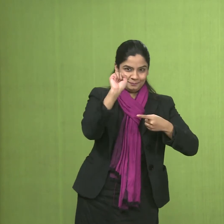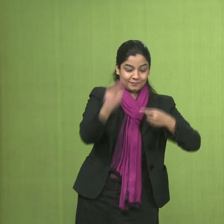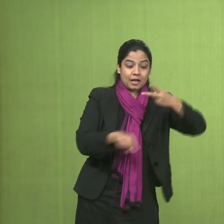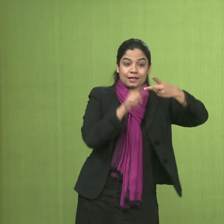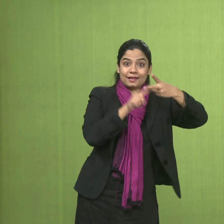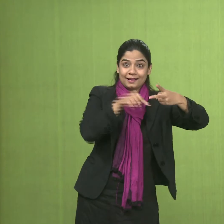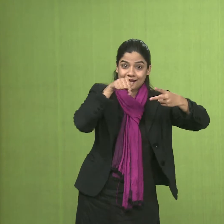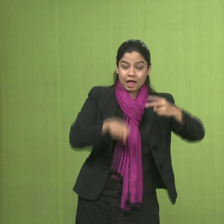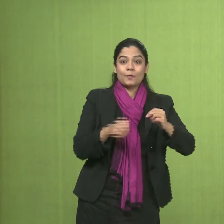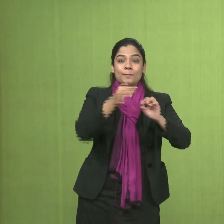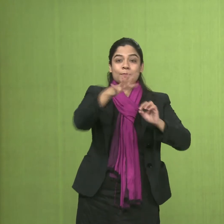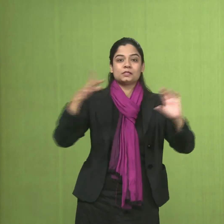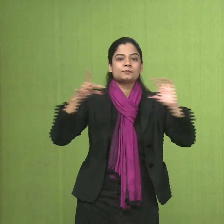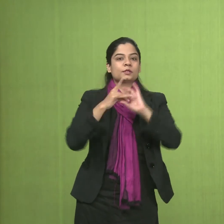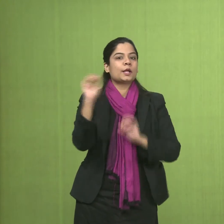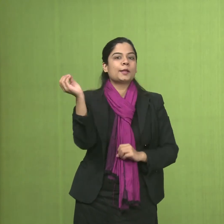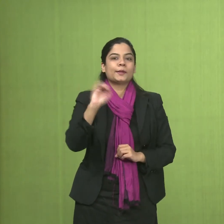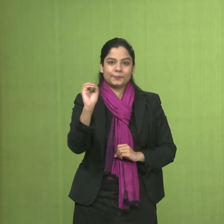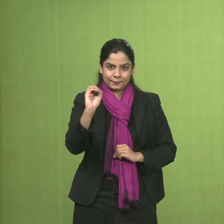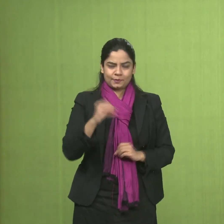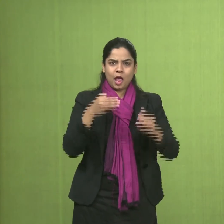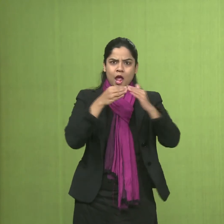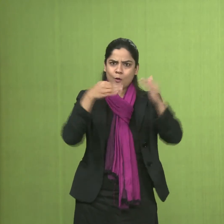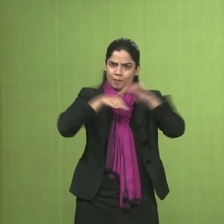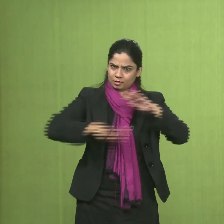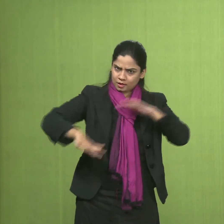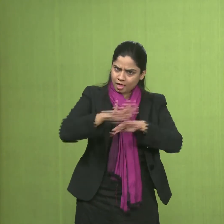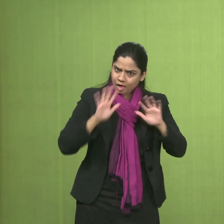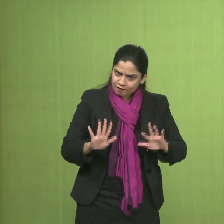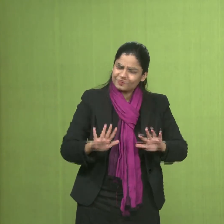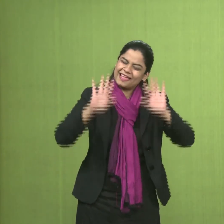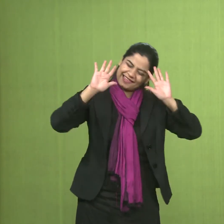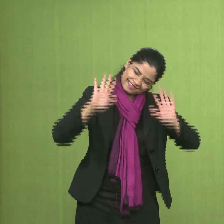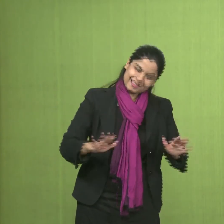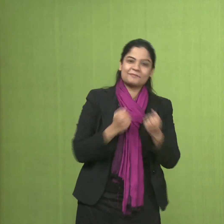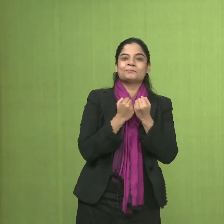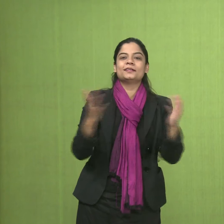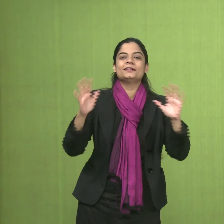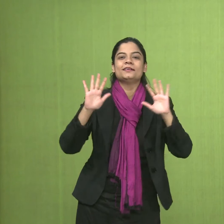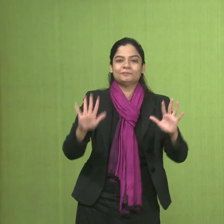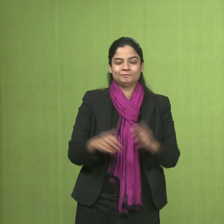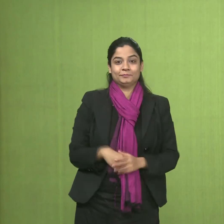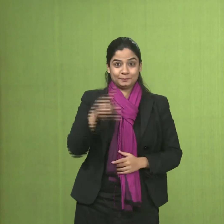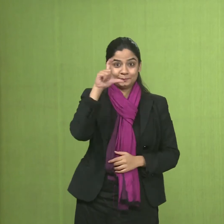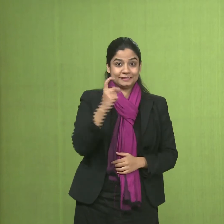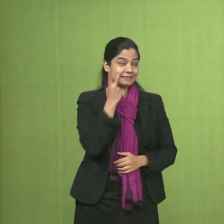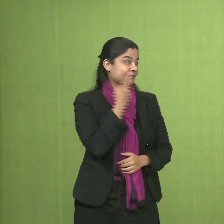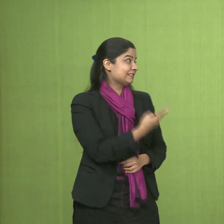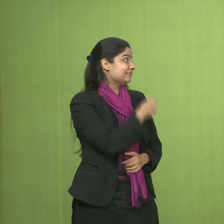Remember that. Second is non-electrical. In our households, we also have a lot of